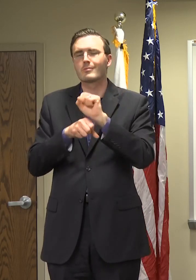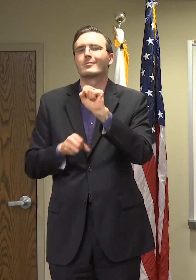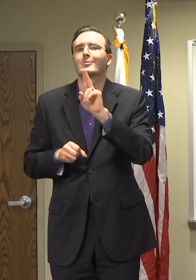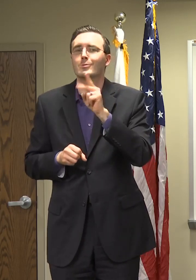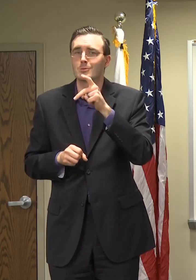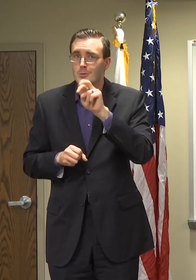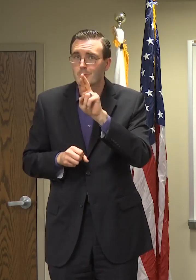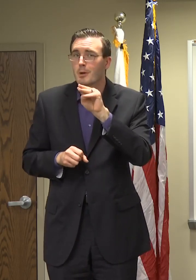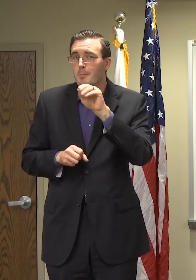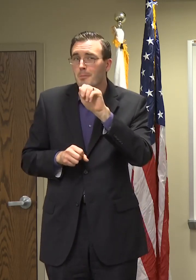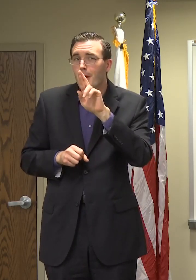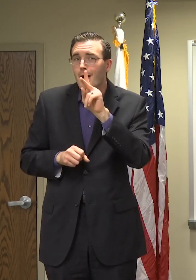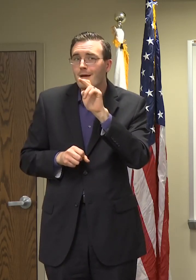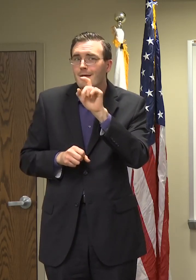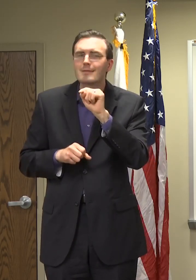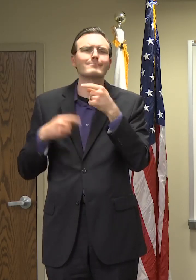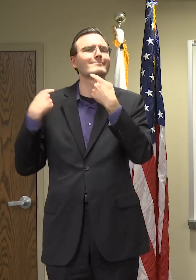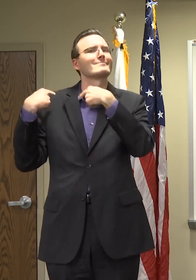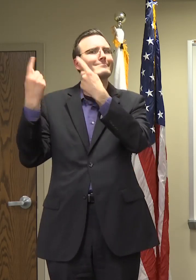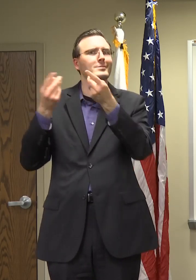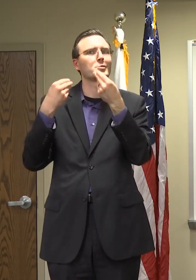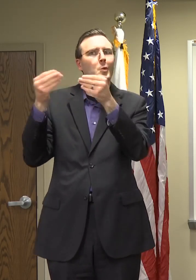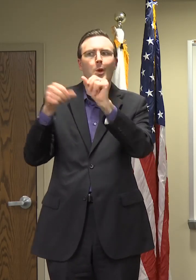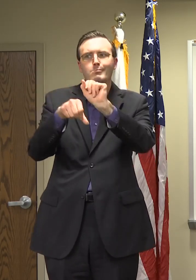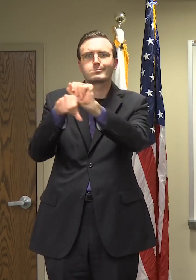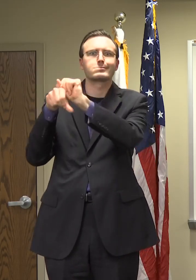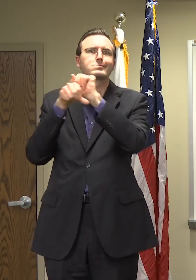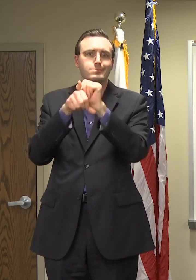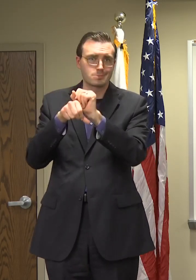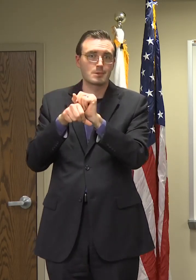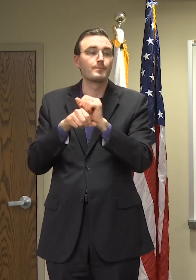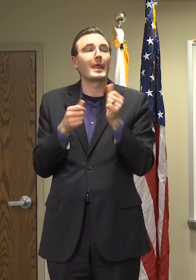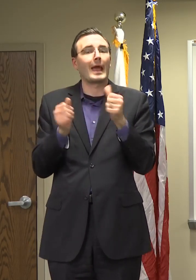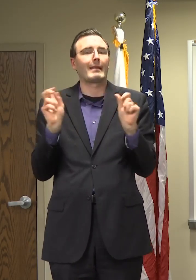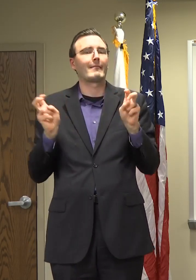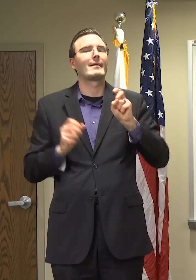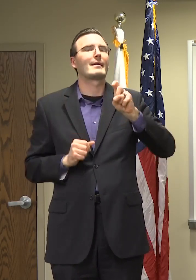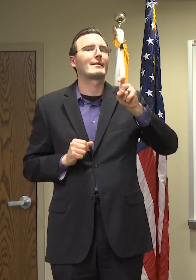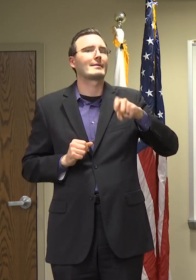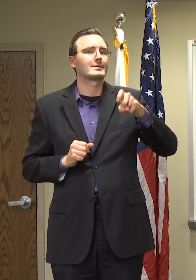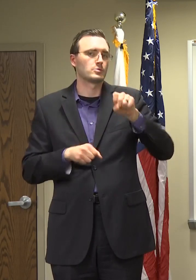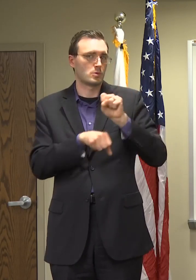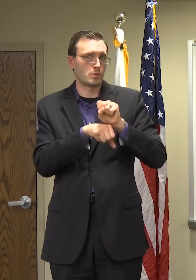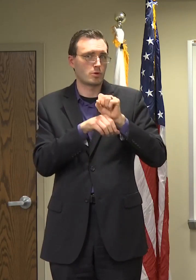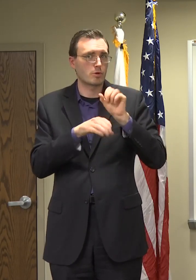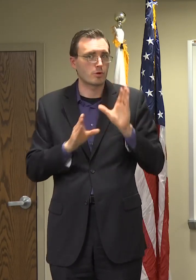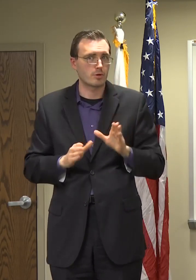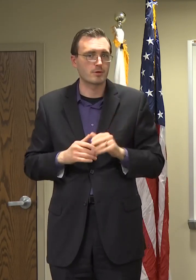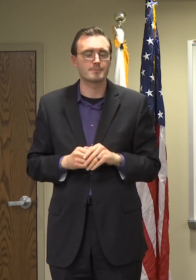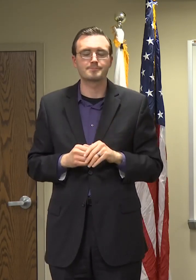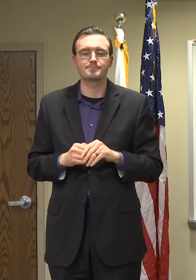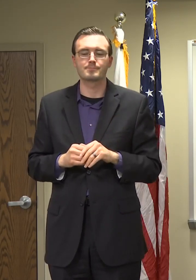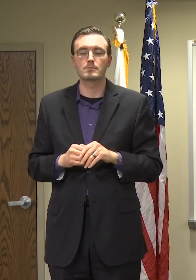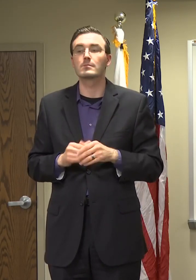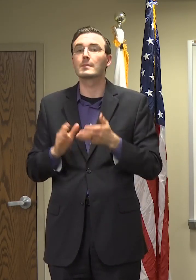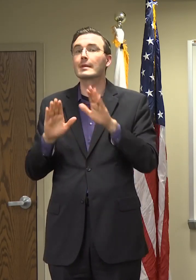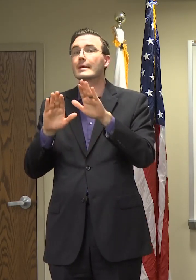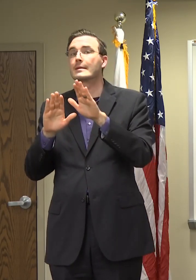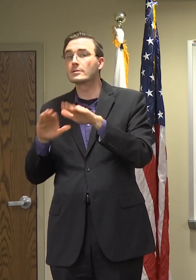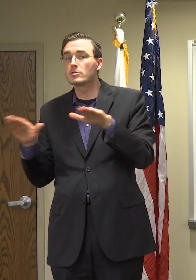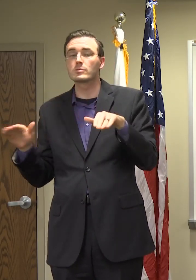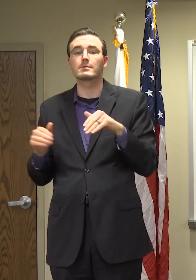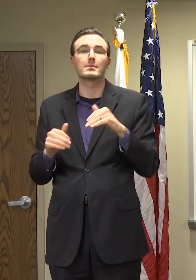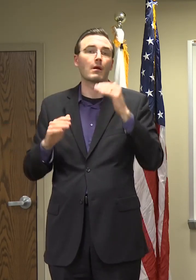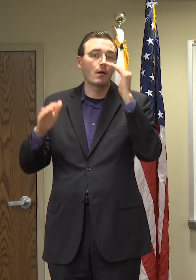to us. Any kind of an essential worker. Children and adults, I've heard this. Can children, we've talked about